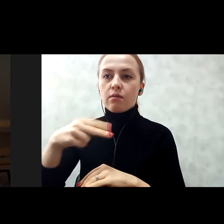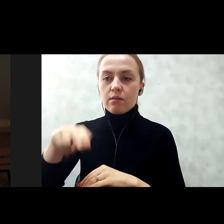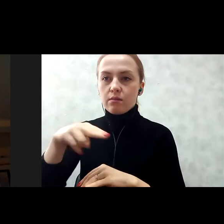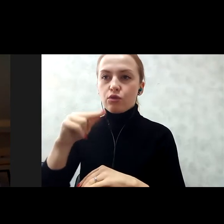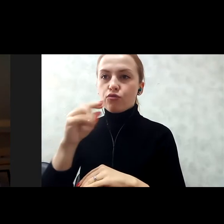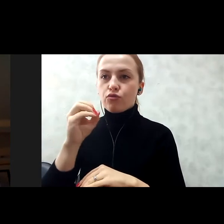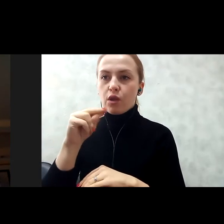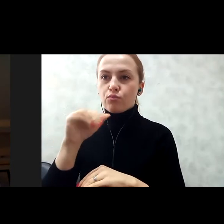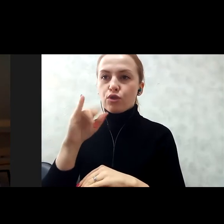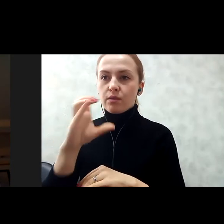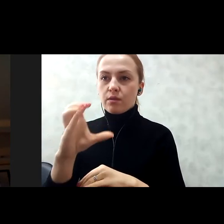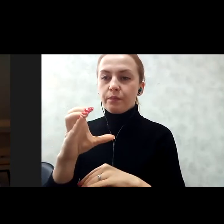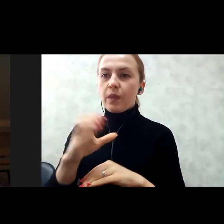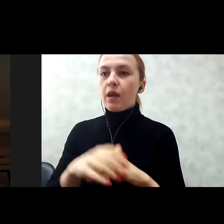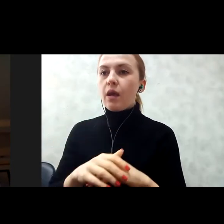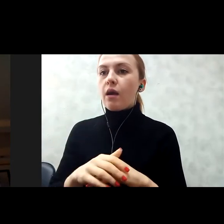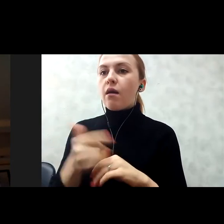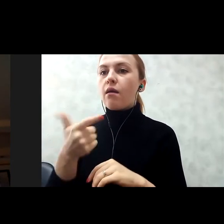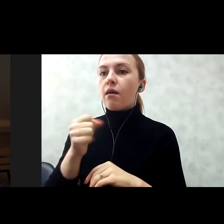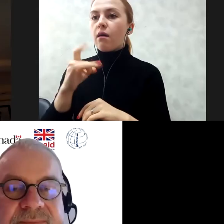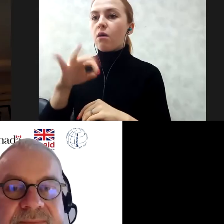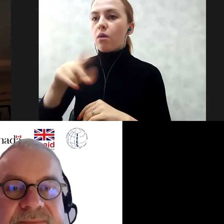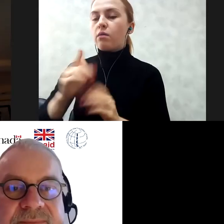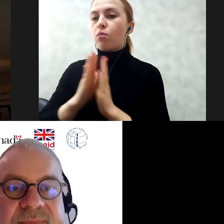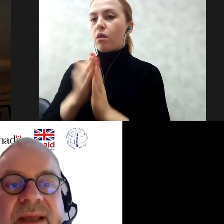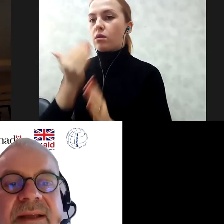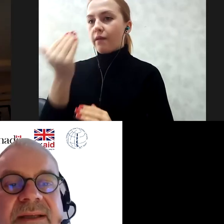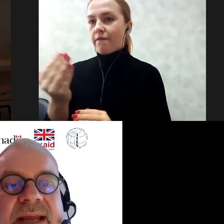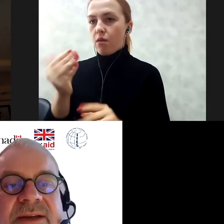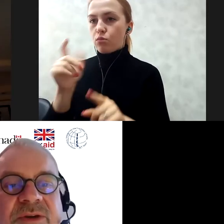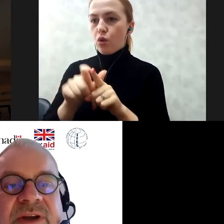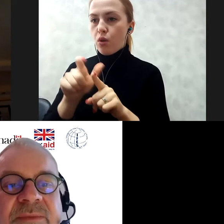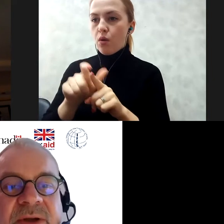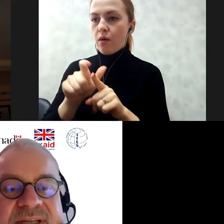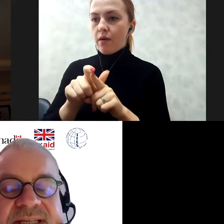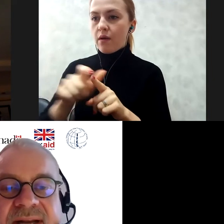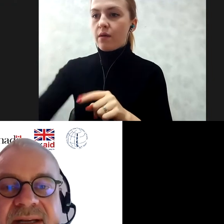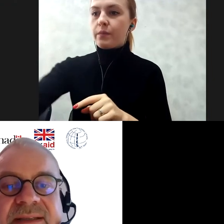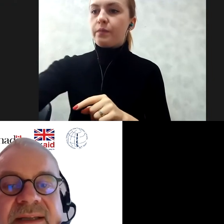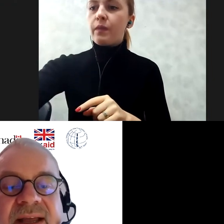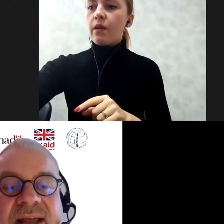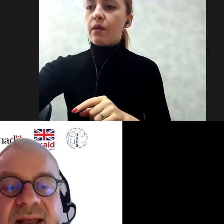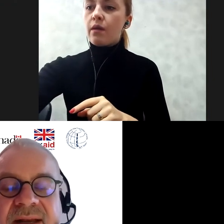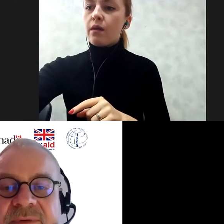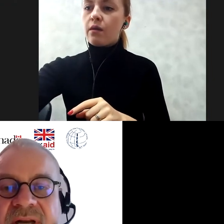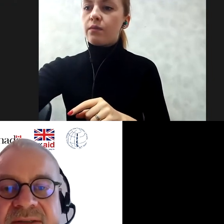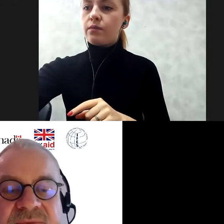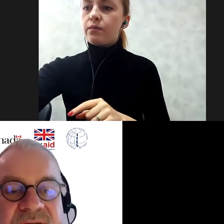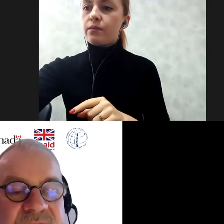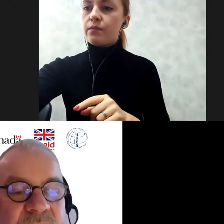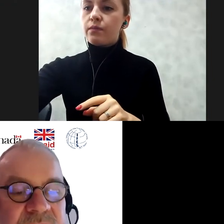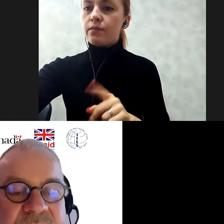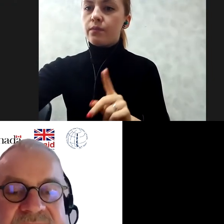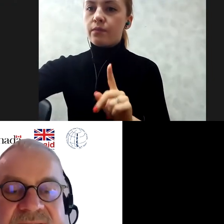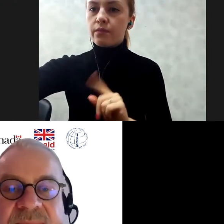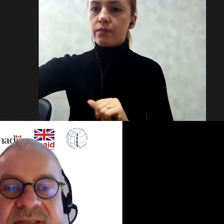Senior International Advisor, IFES Ukraine. Harold, the floor is yours. Natalia, and I would like to